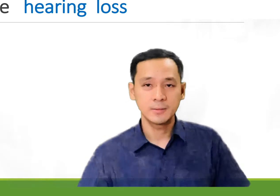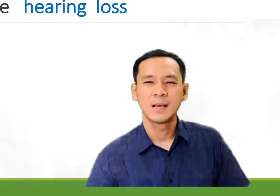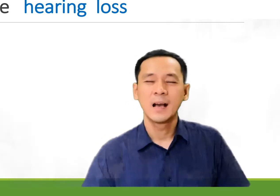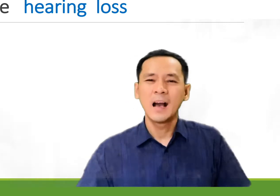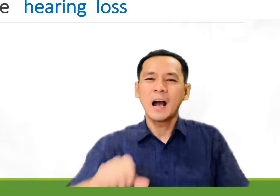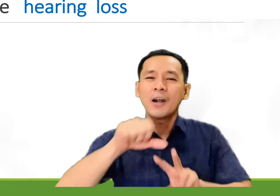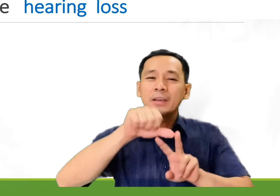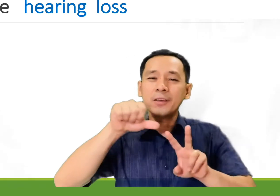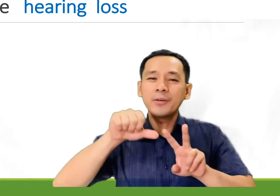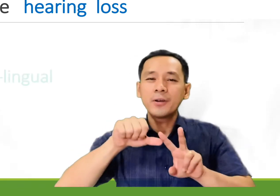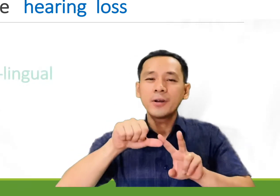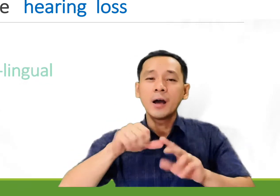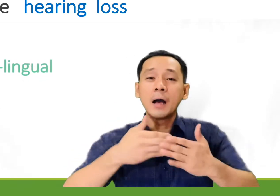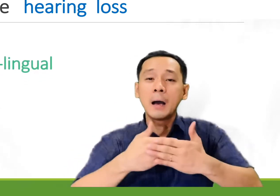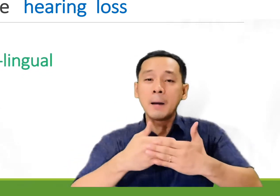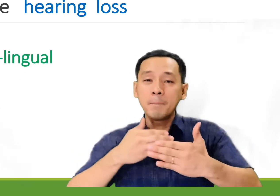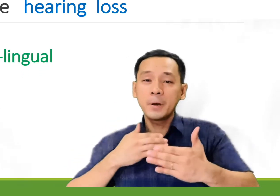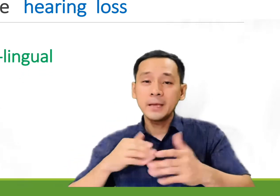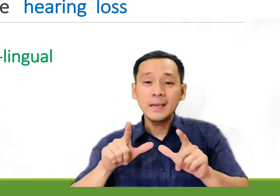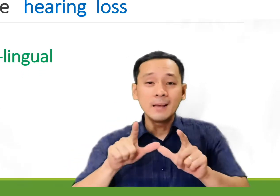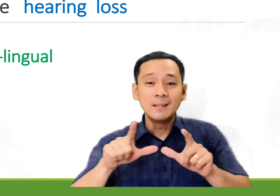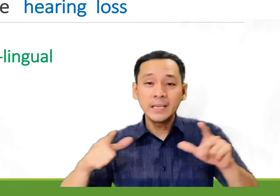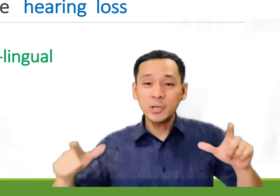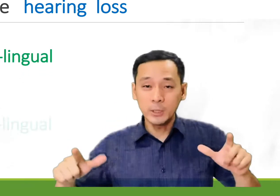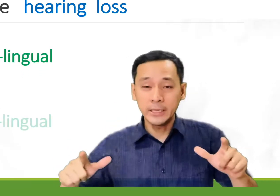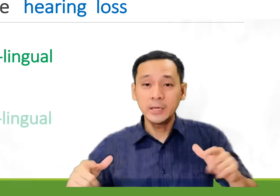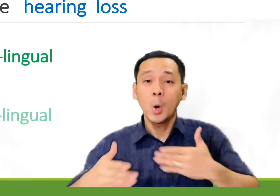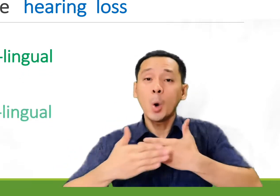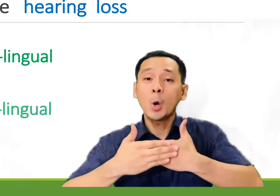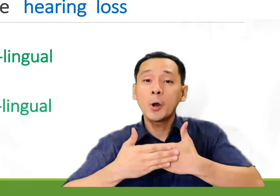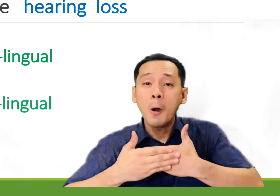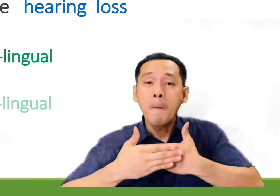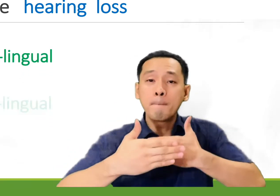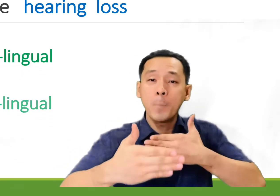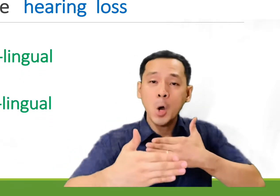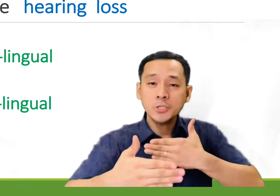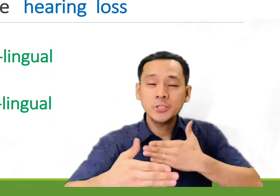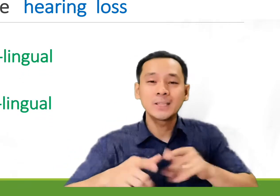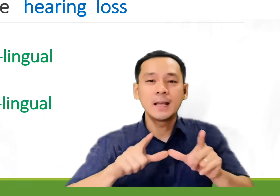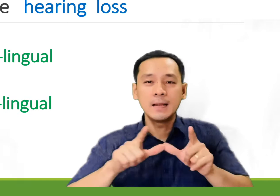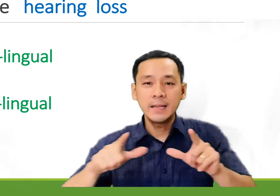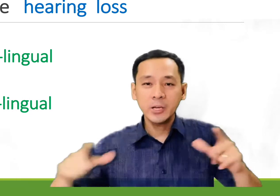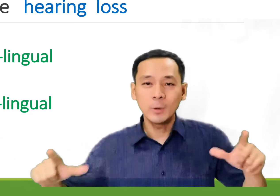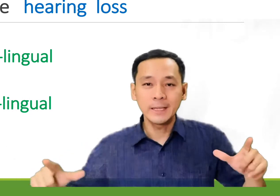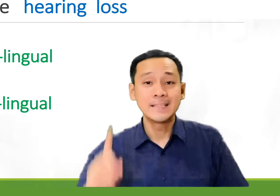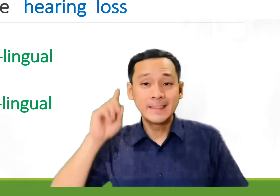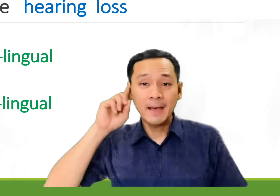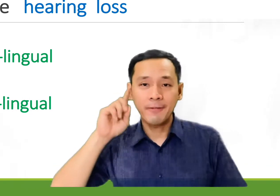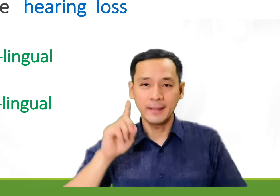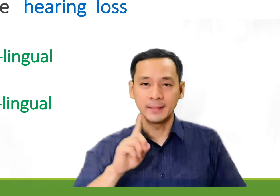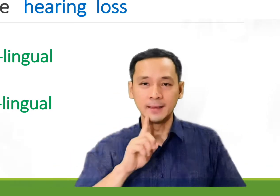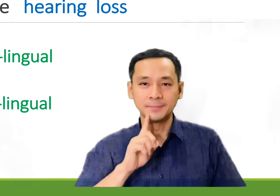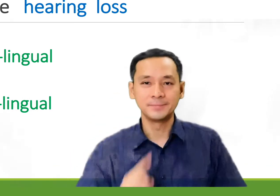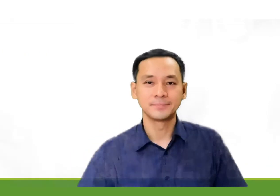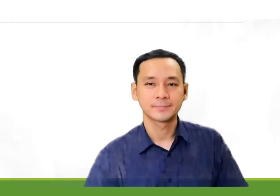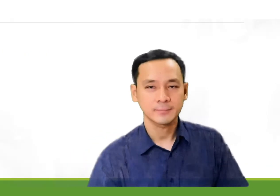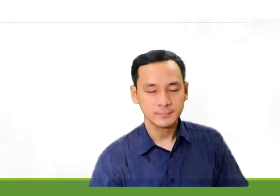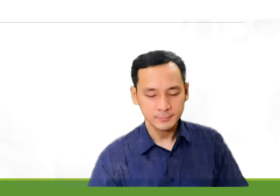loss are either pre-lingually or post-lingually